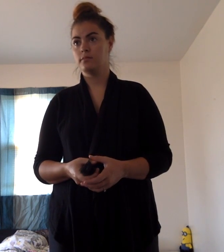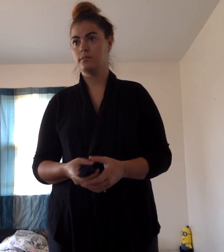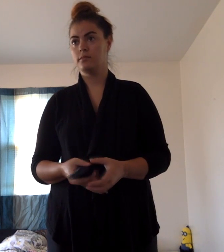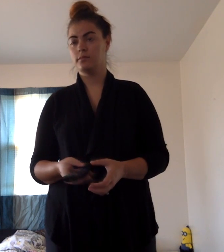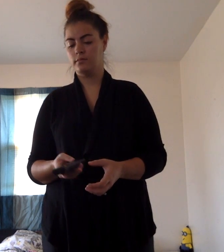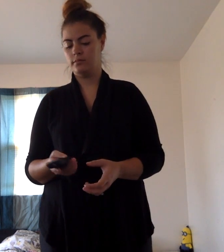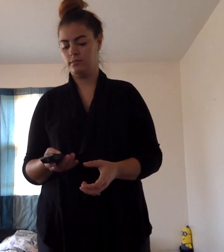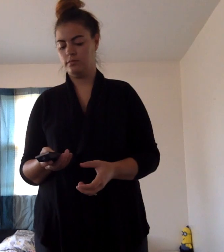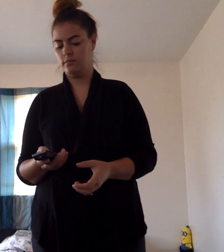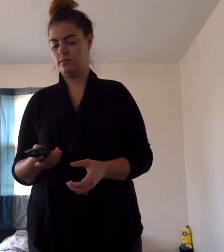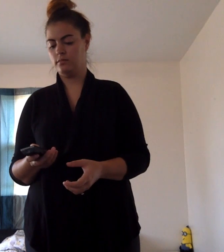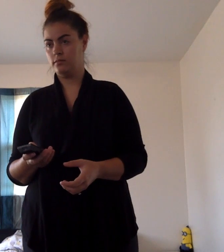. . . Thank